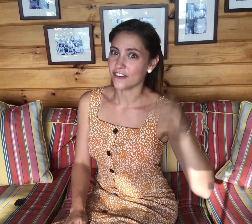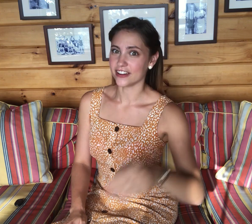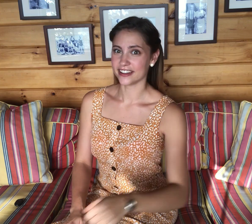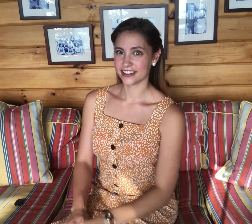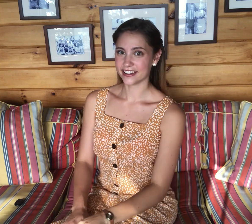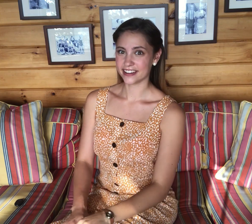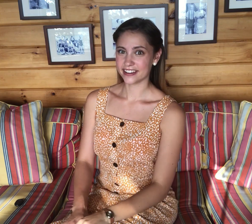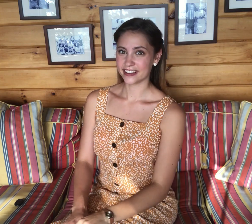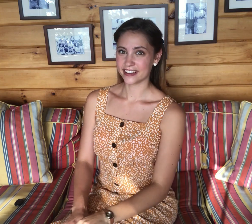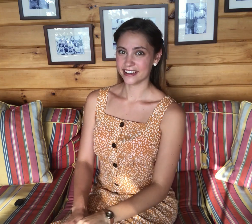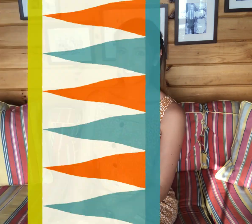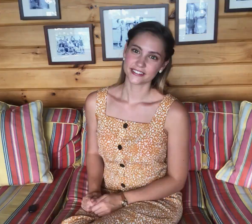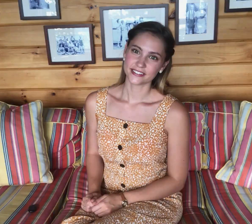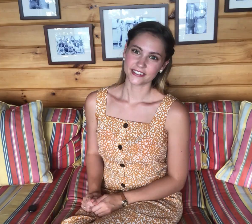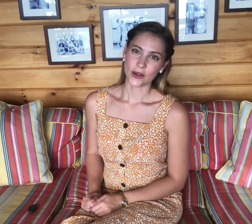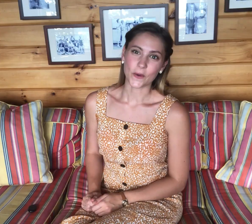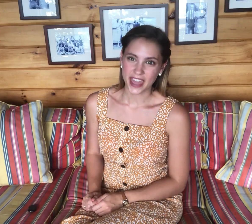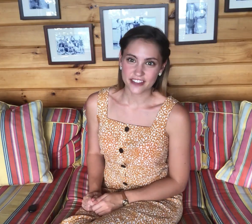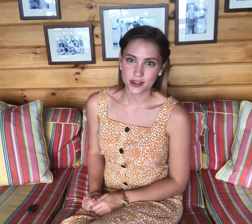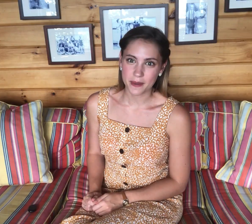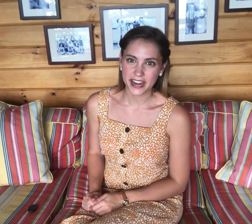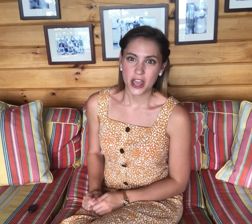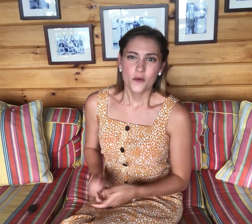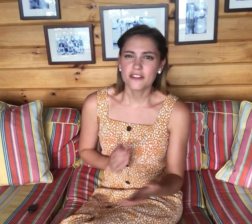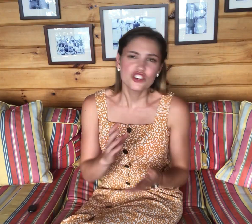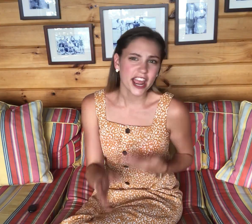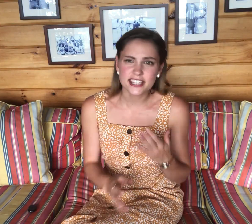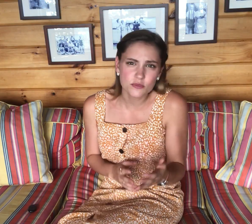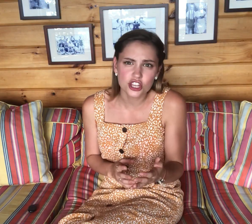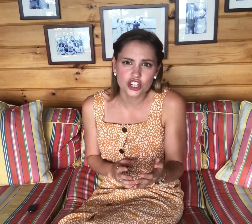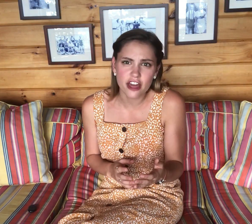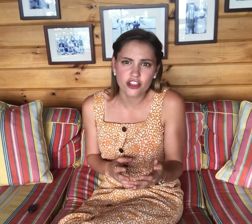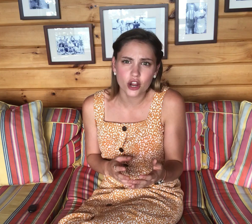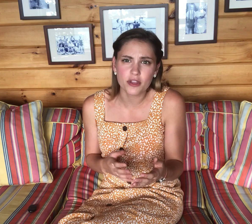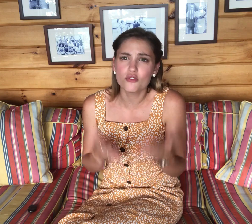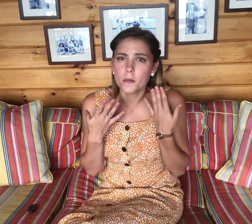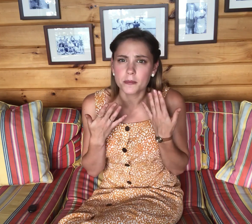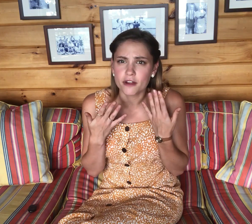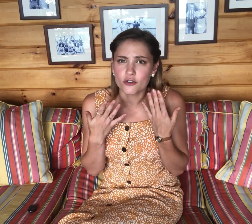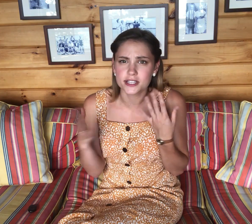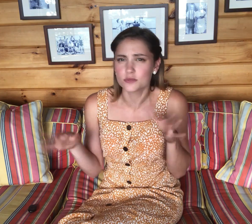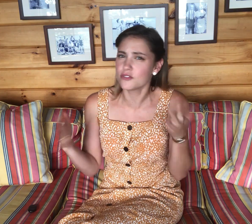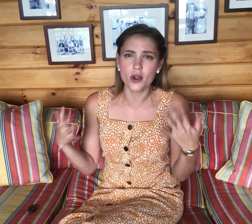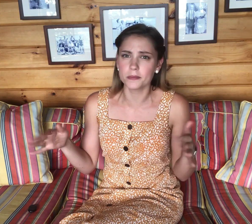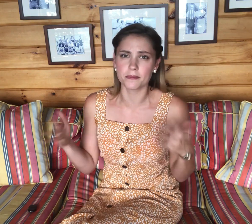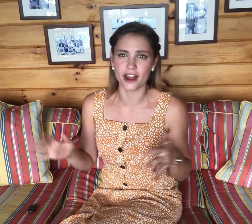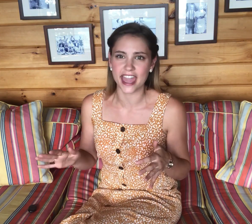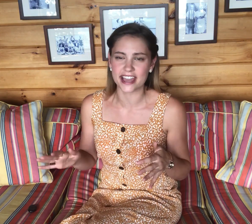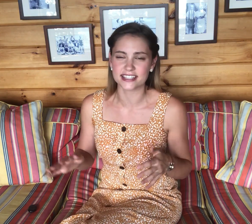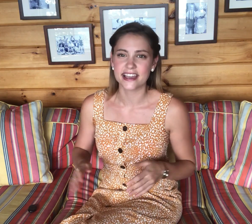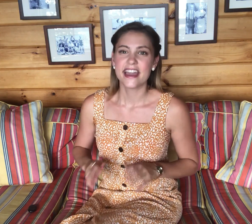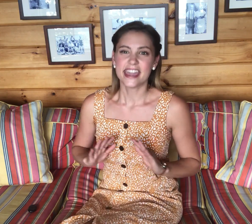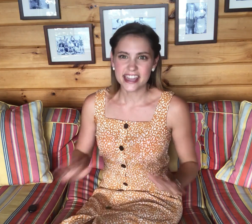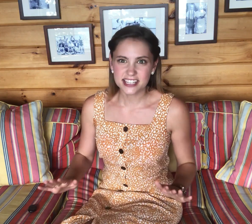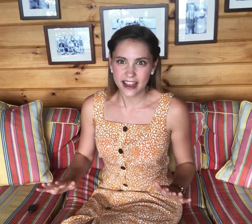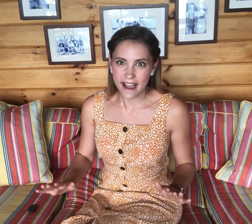It is another good morning, and I am very happy to see you. I want to know,